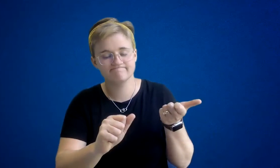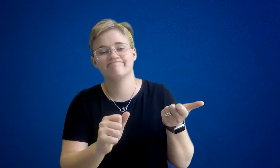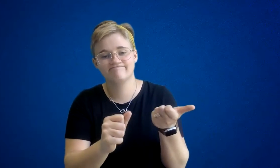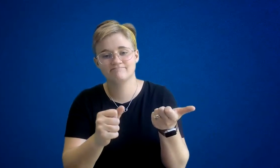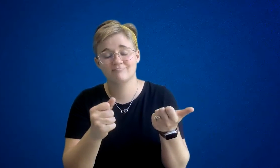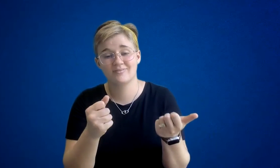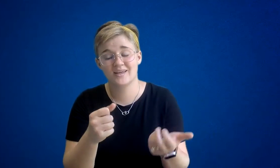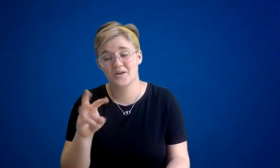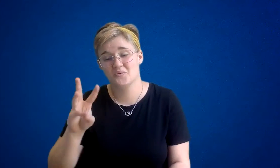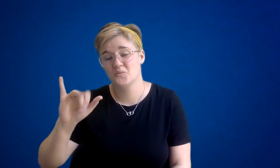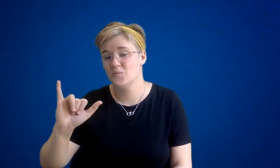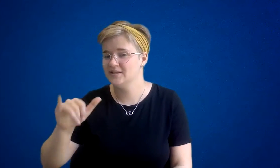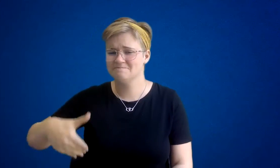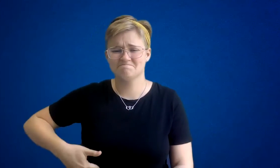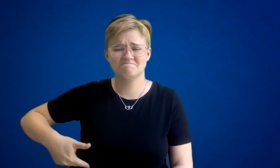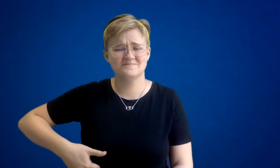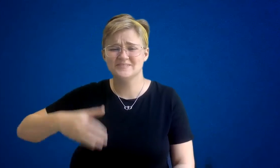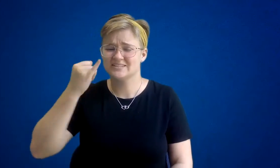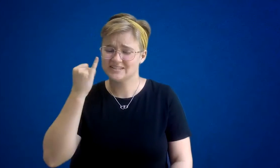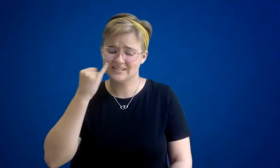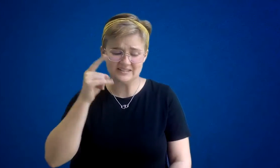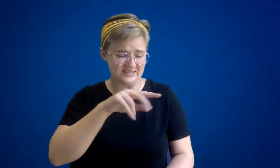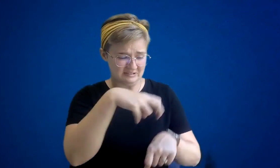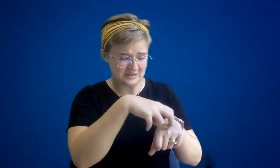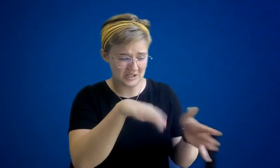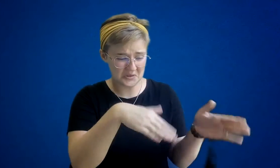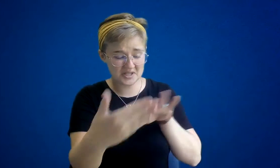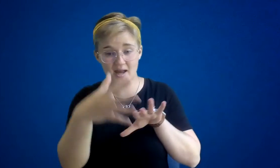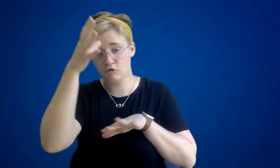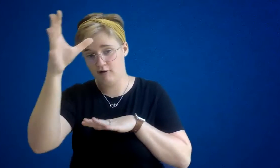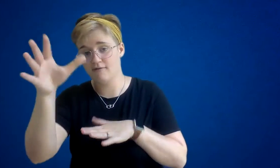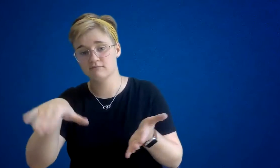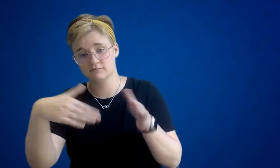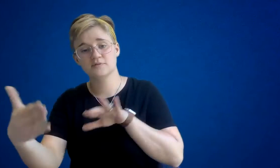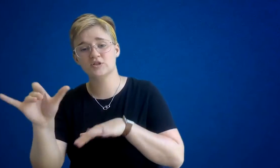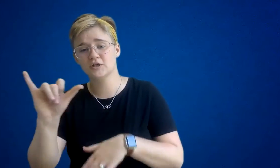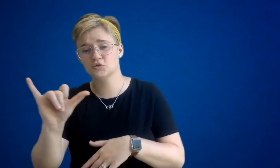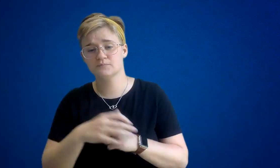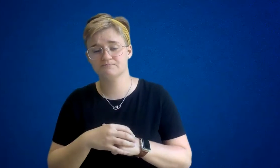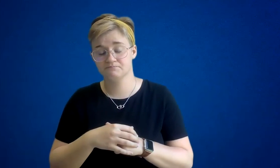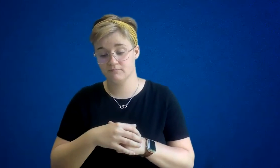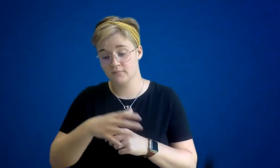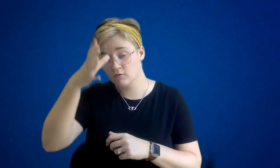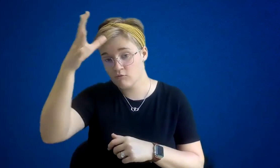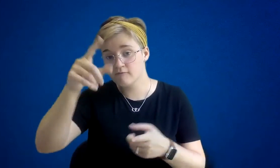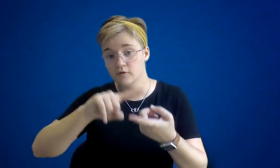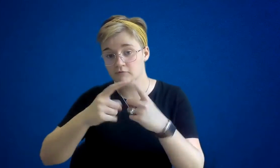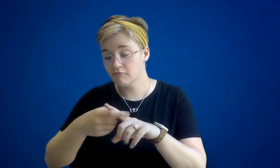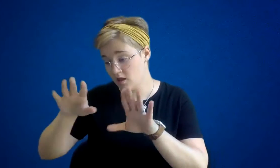would die too. A friend of Grandfather's offered to help, but Little Willie said no. Don't accept help